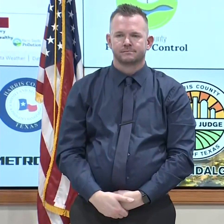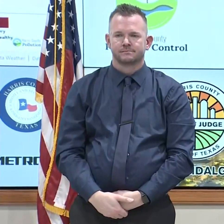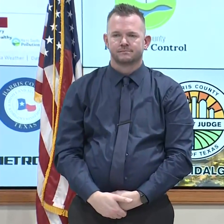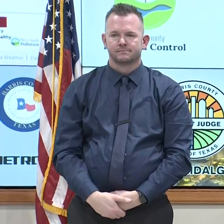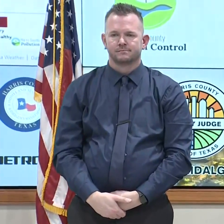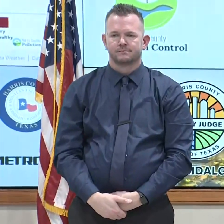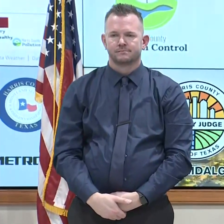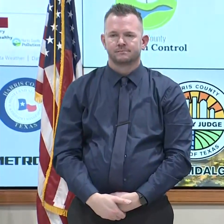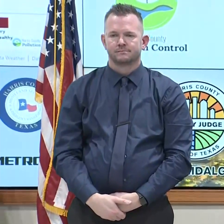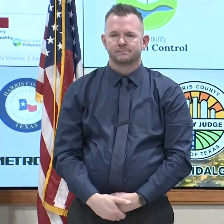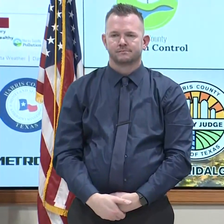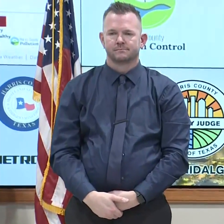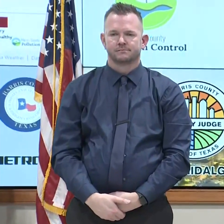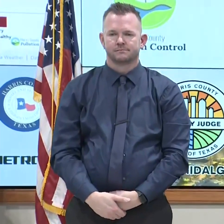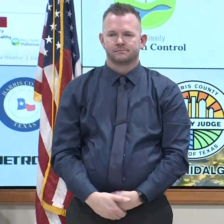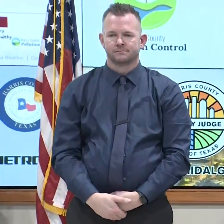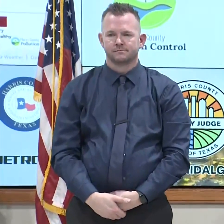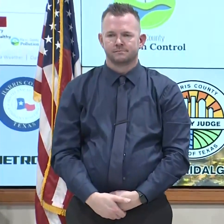Council.